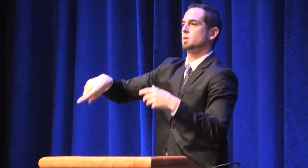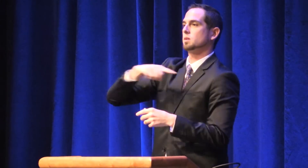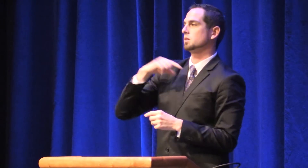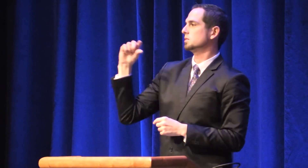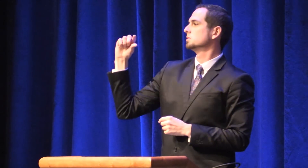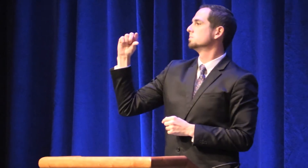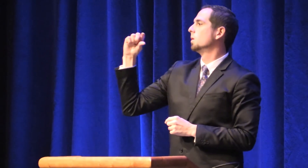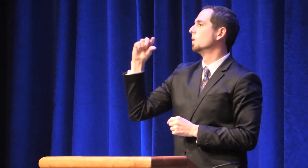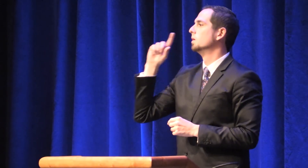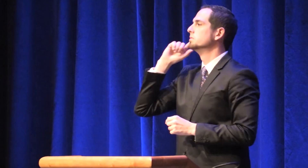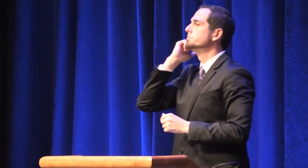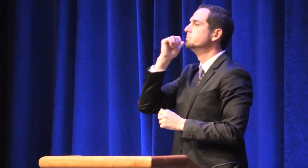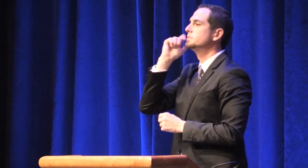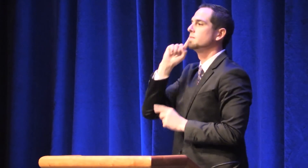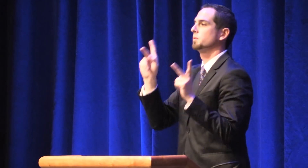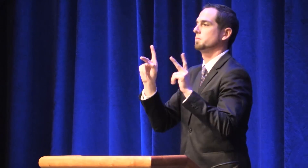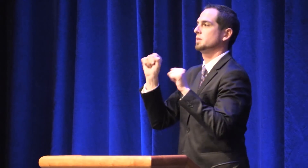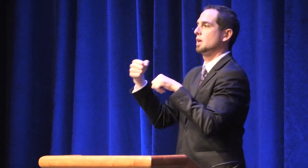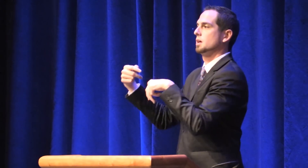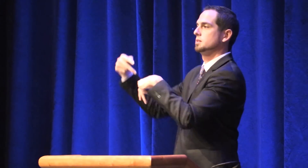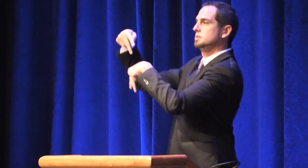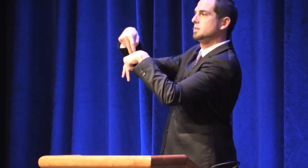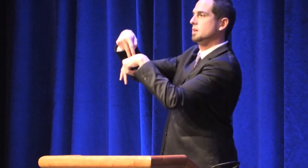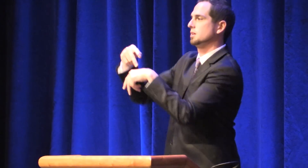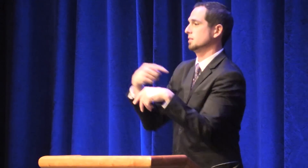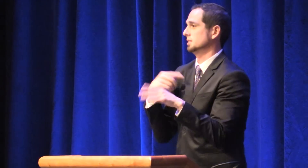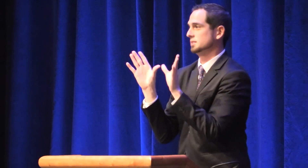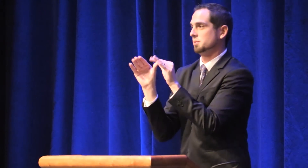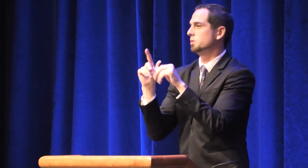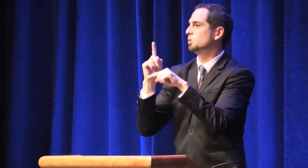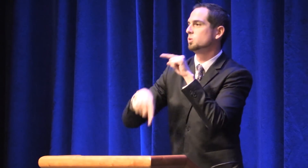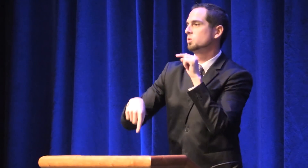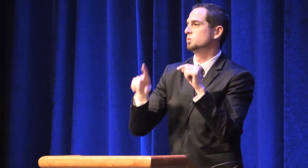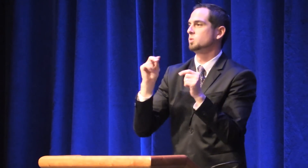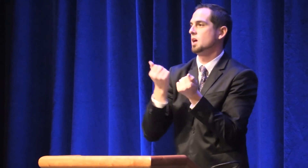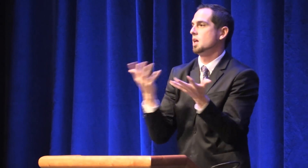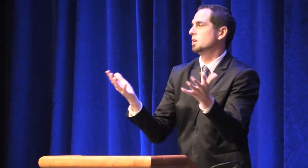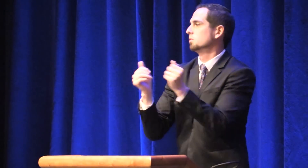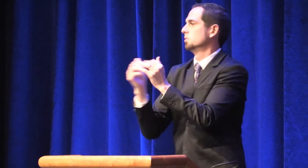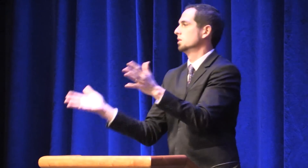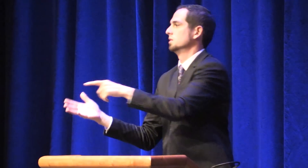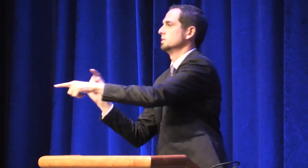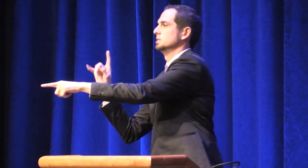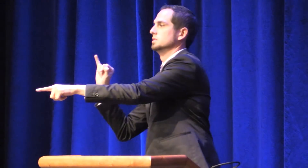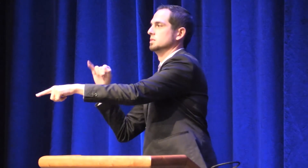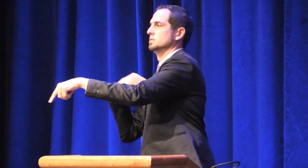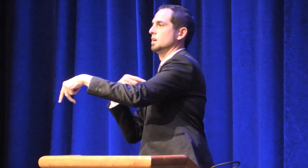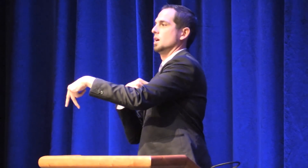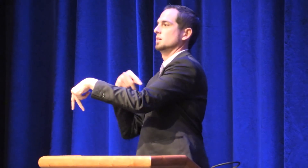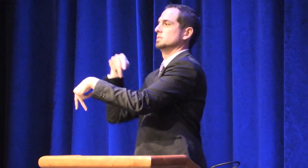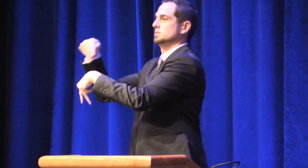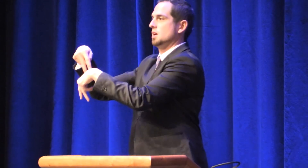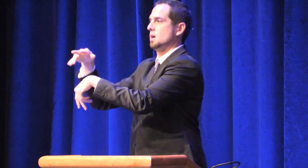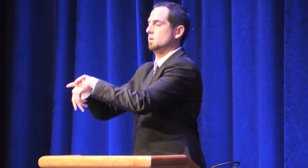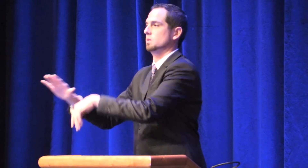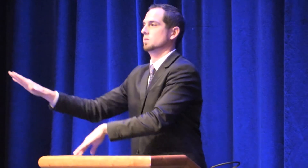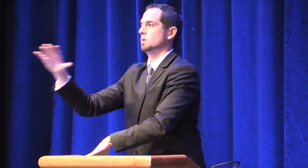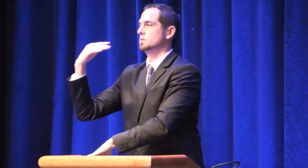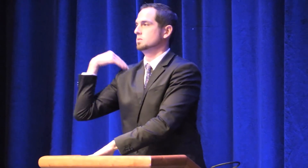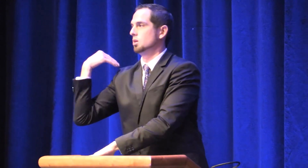our community. TDI has done the big work to make sure that the little guys get